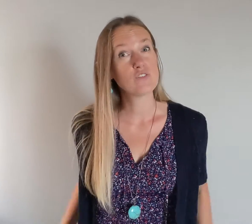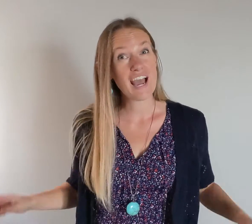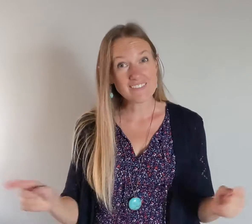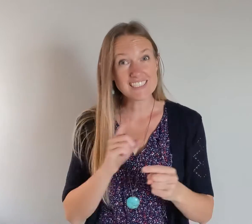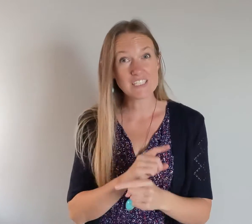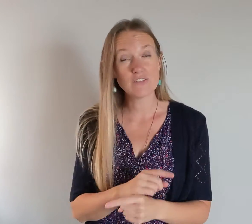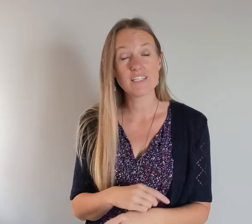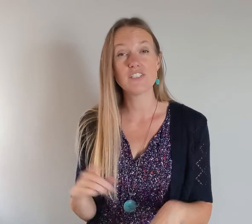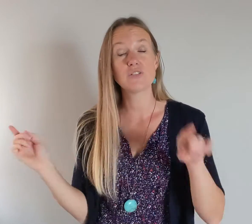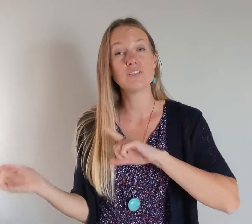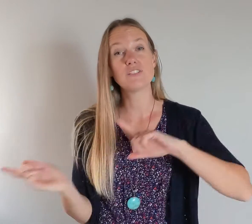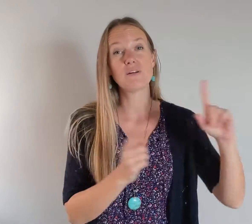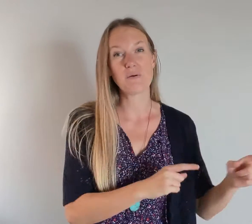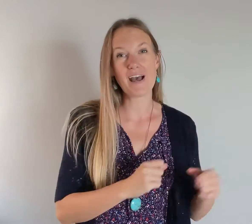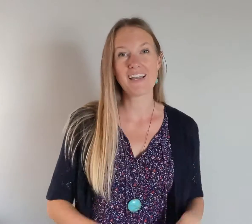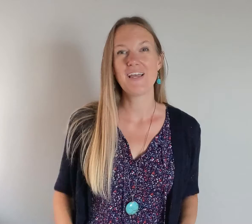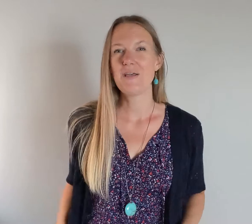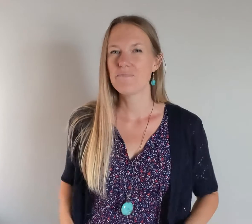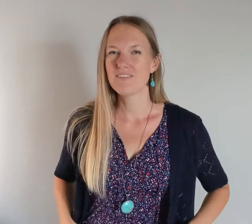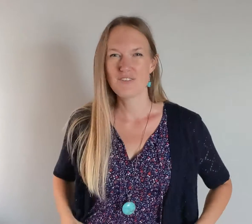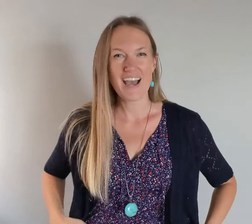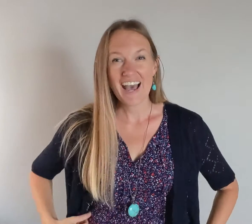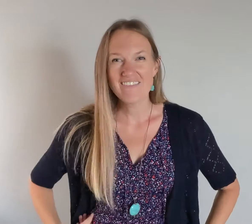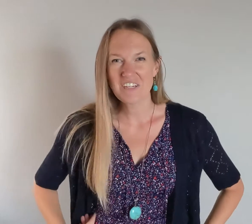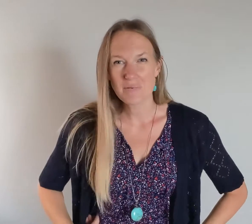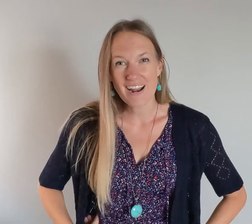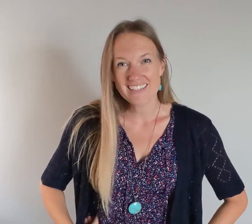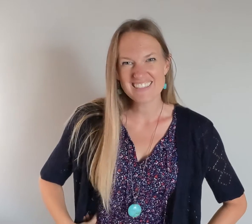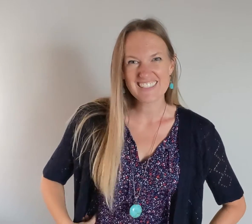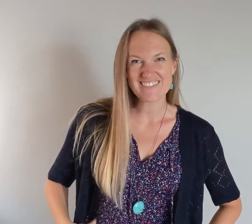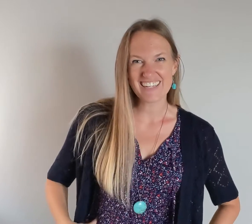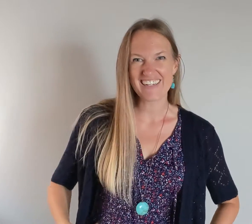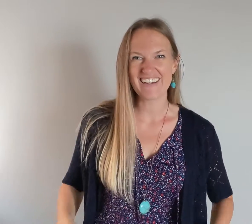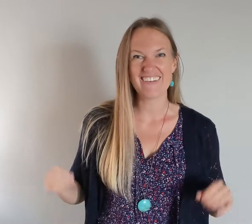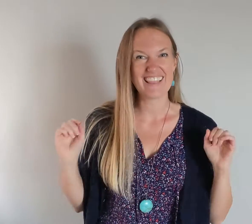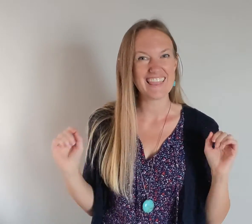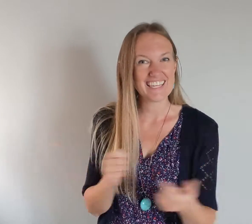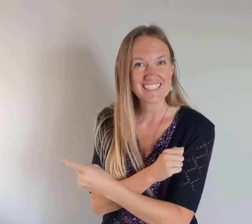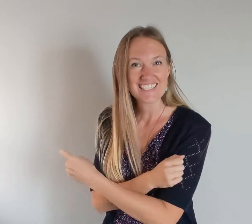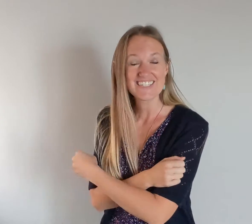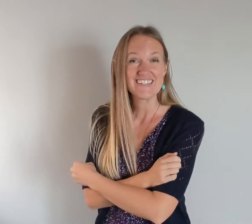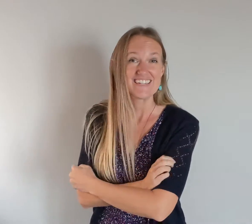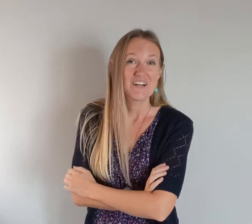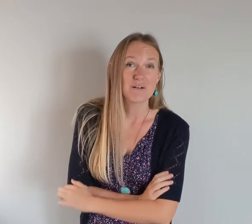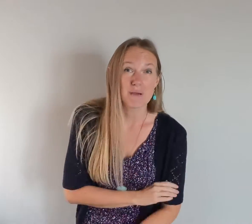you haven't seen those other tutorials, you want to go back. But if you have and you're practiced and you're ready to go, let's get to it. Remember,